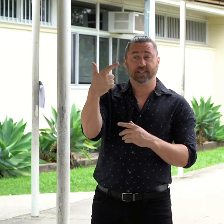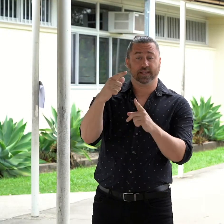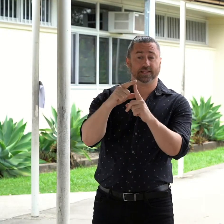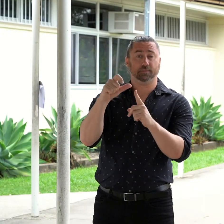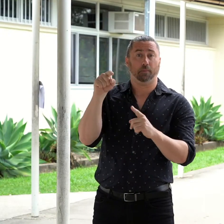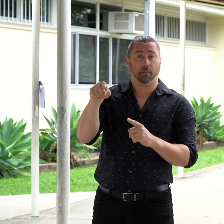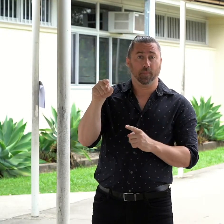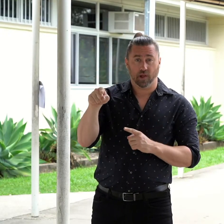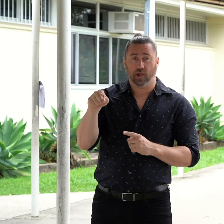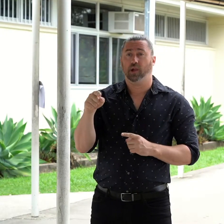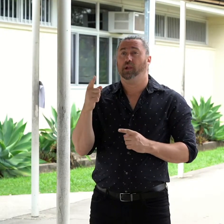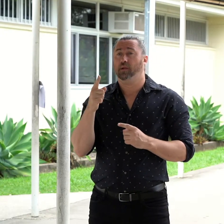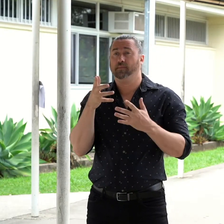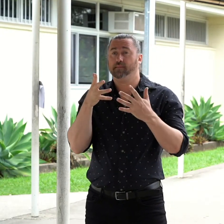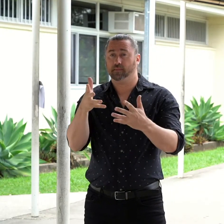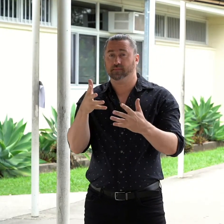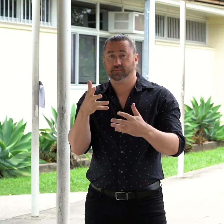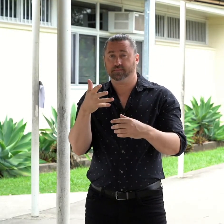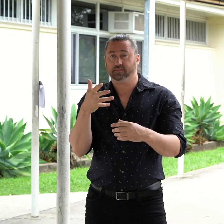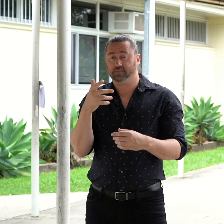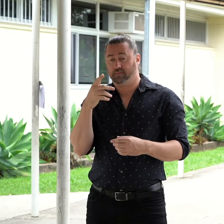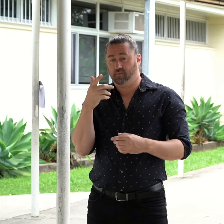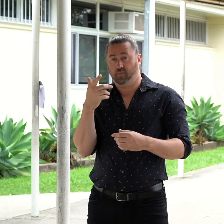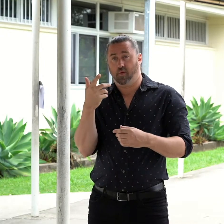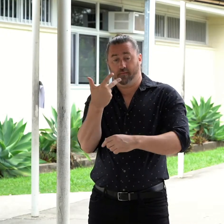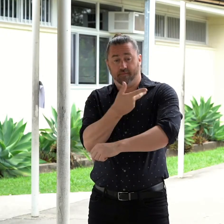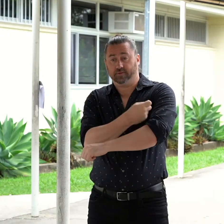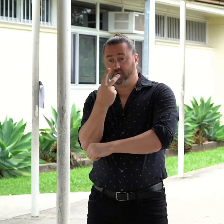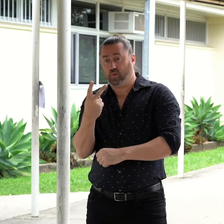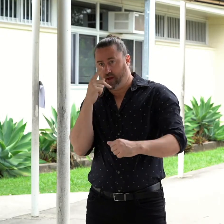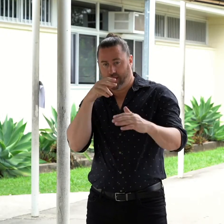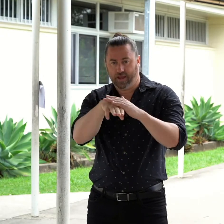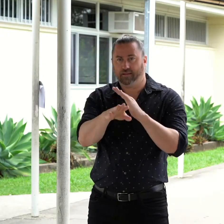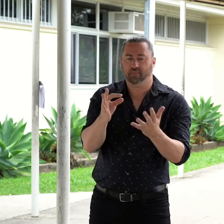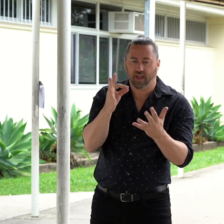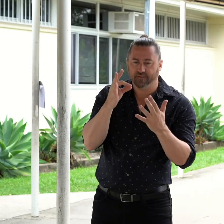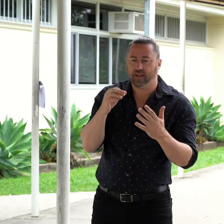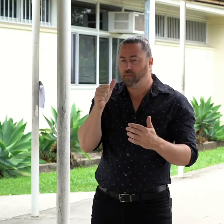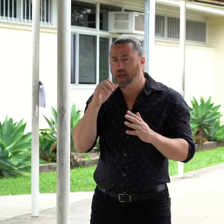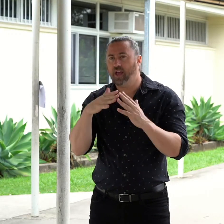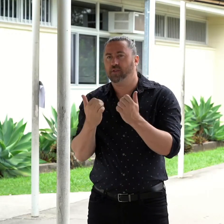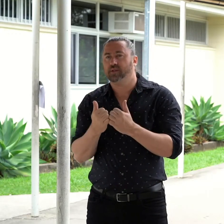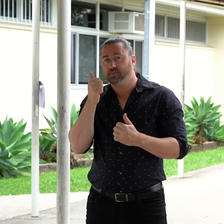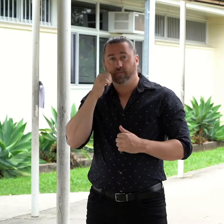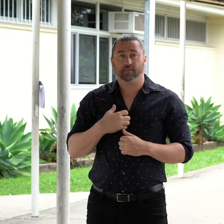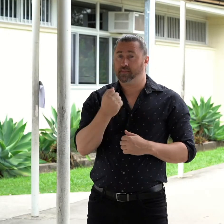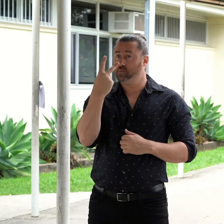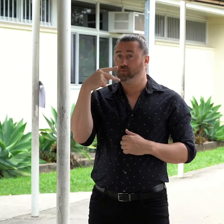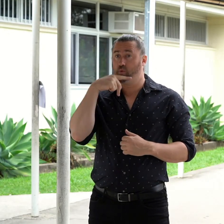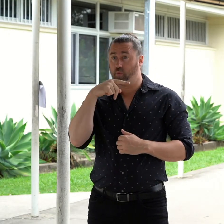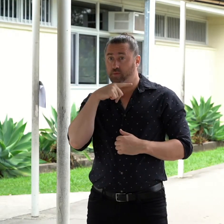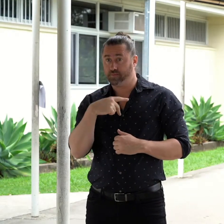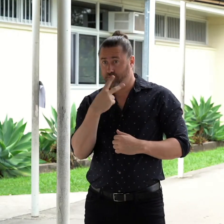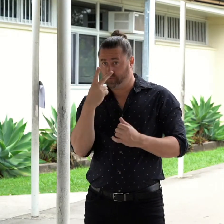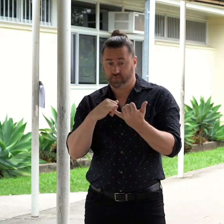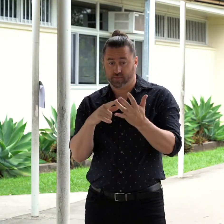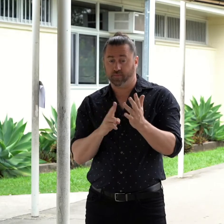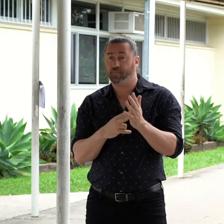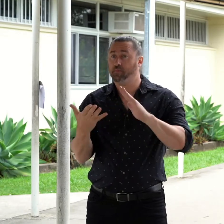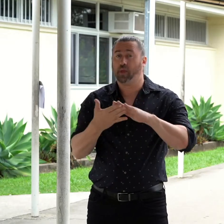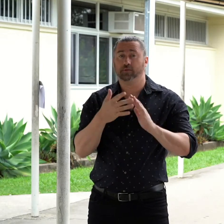those vaccinated only venues come into play. Secondly, I've got two boys. Both of them are under